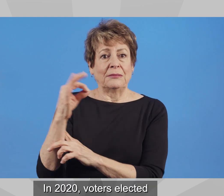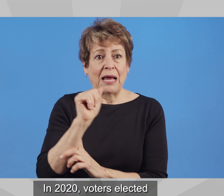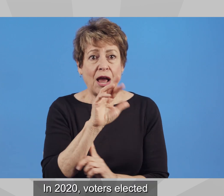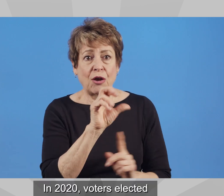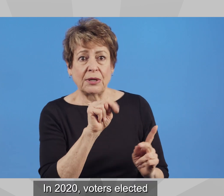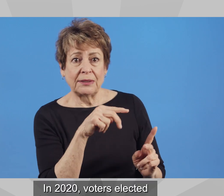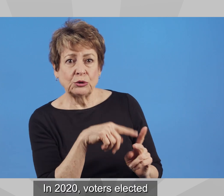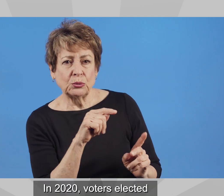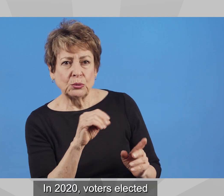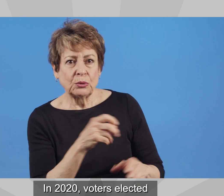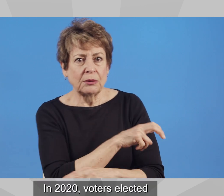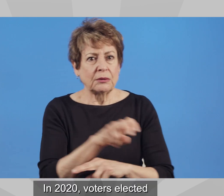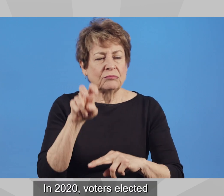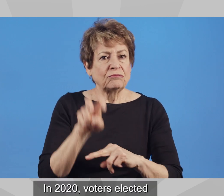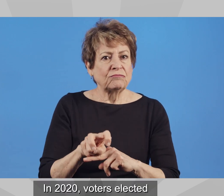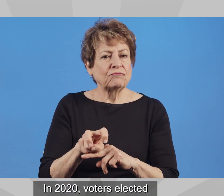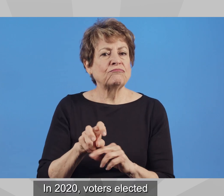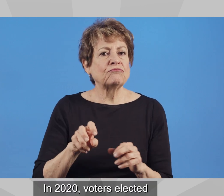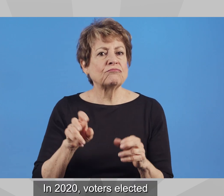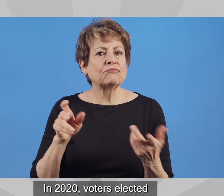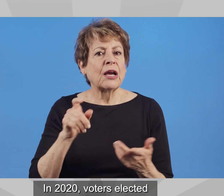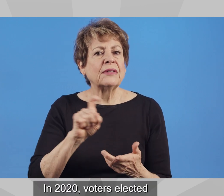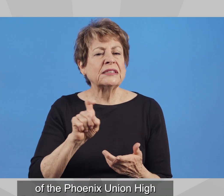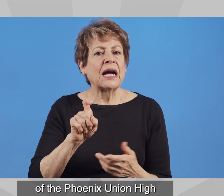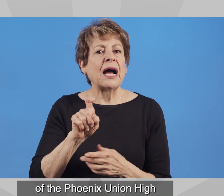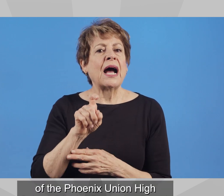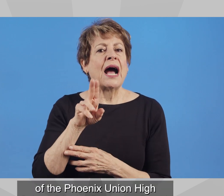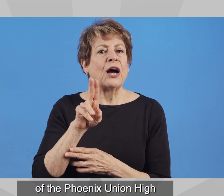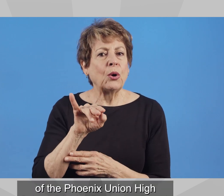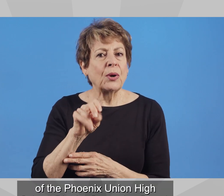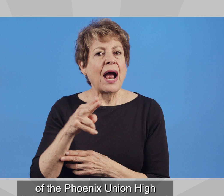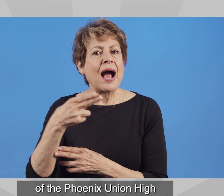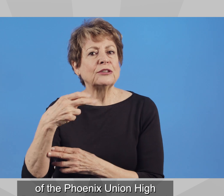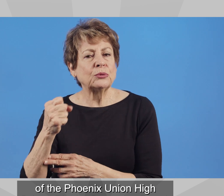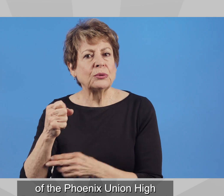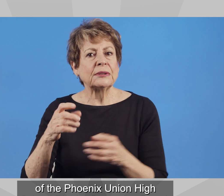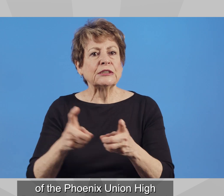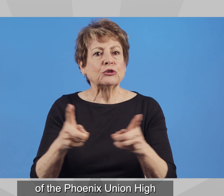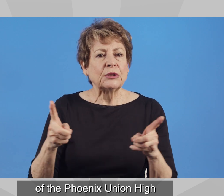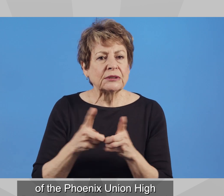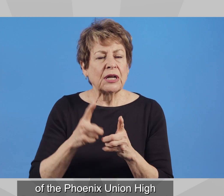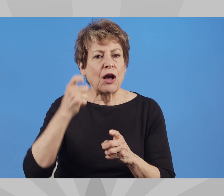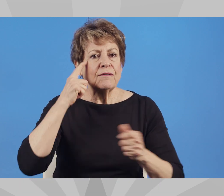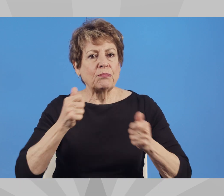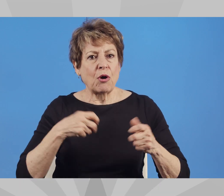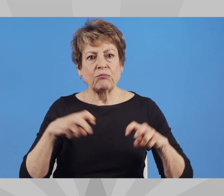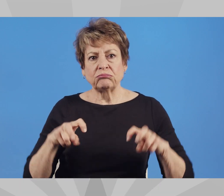In 2020, voters elected Aaron to the at-large seat of the Phoenix Union High School District Governing